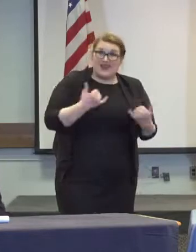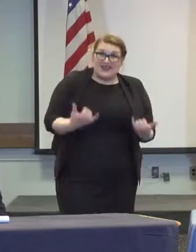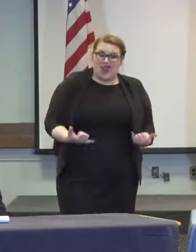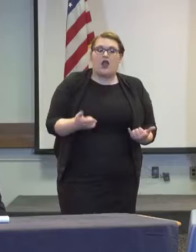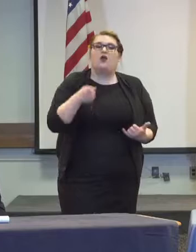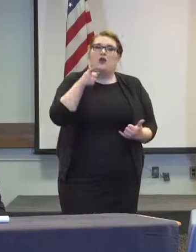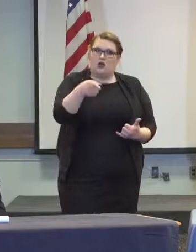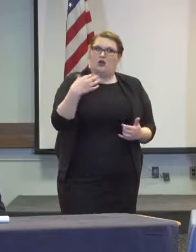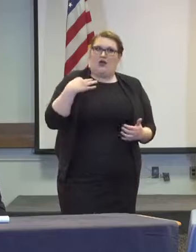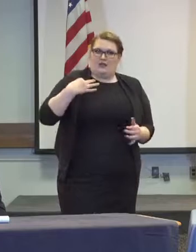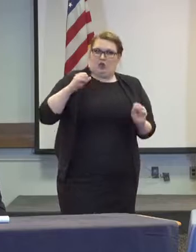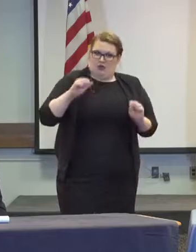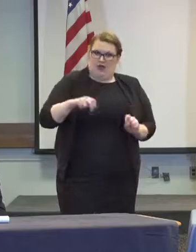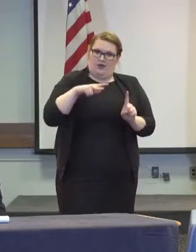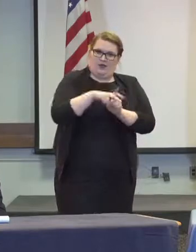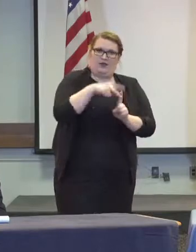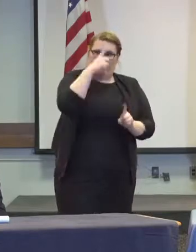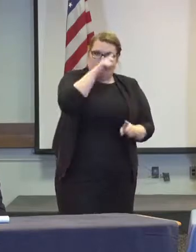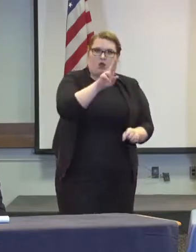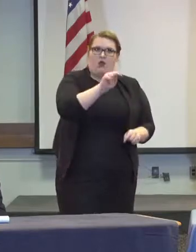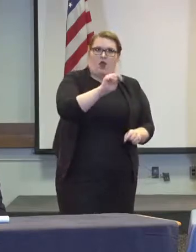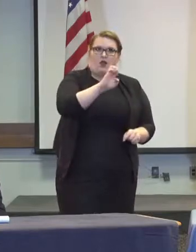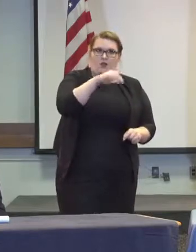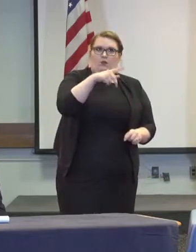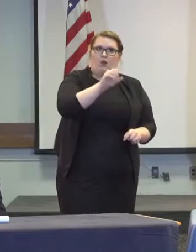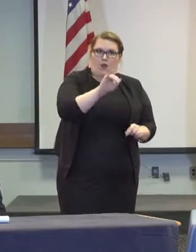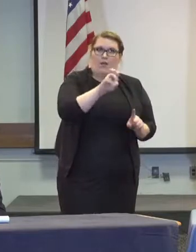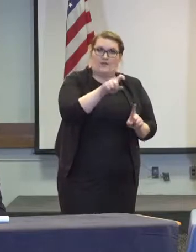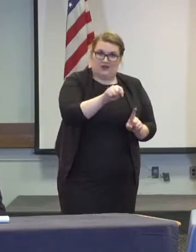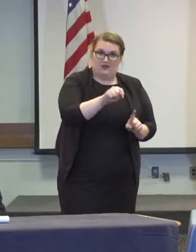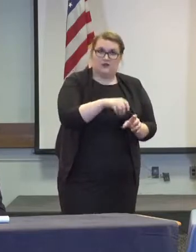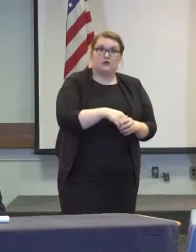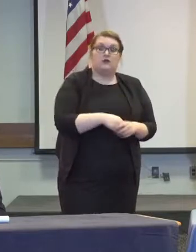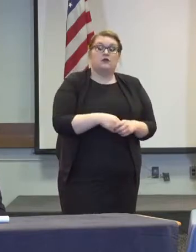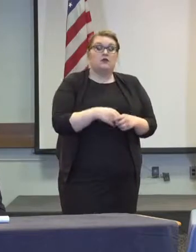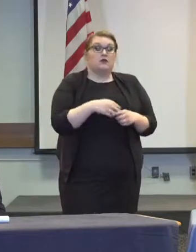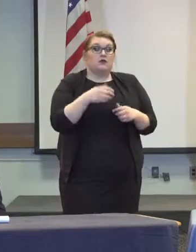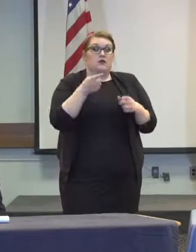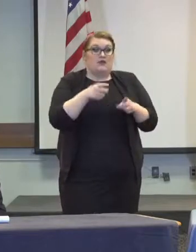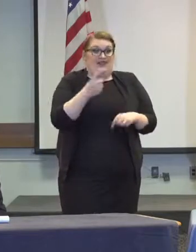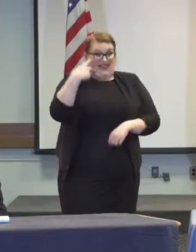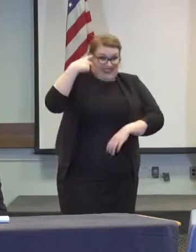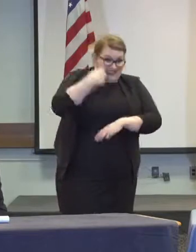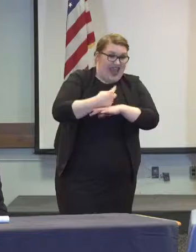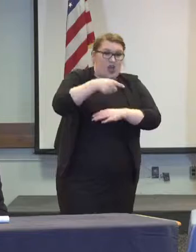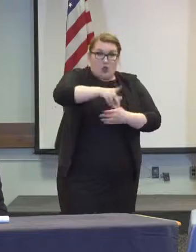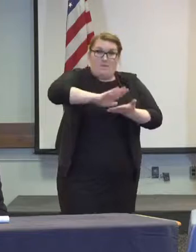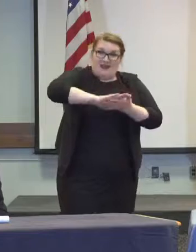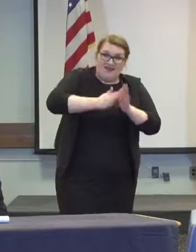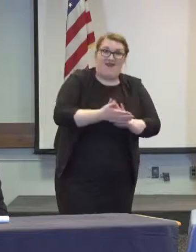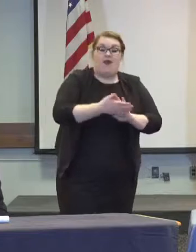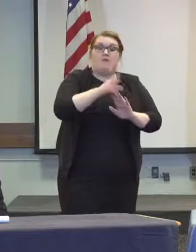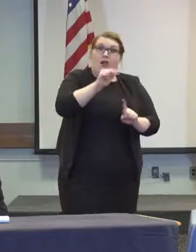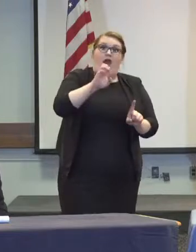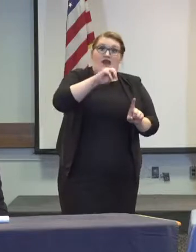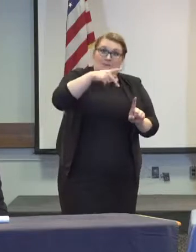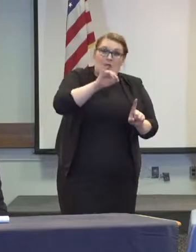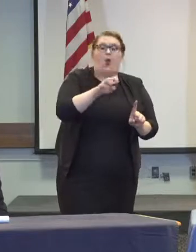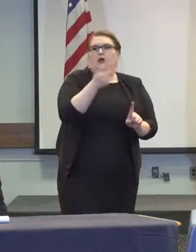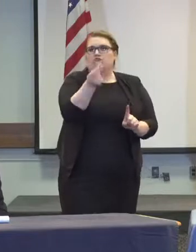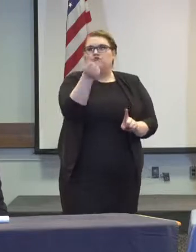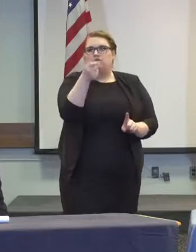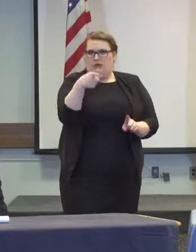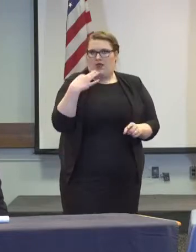you're eligible for unemployment. You're eligible for unemployment on the day you became unemployed. There is no waiting period in the state